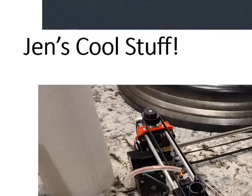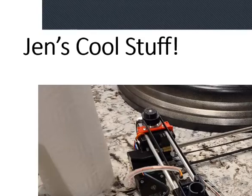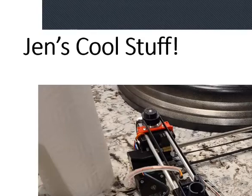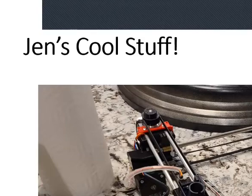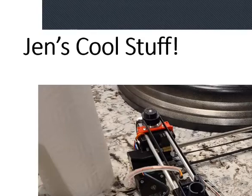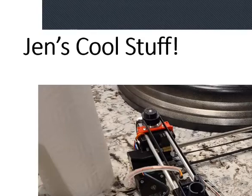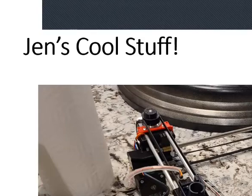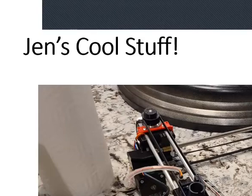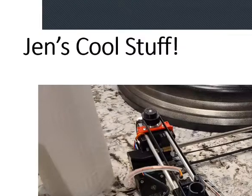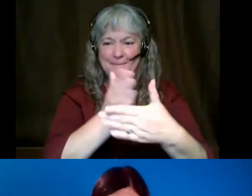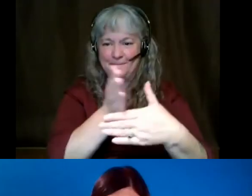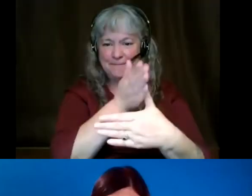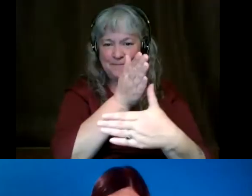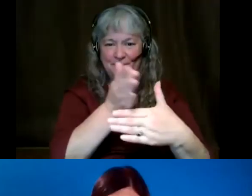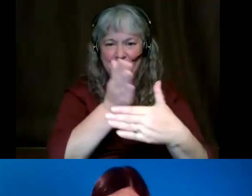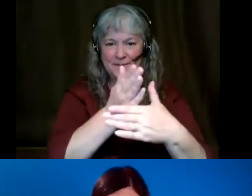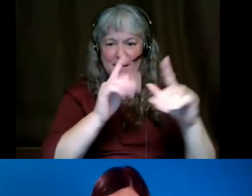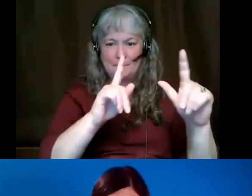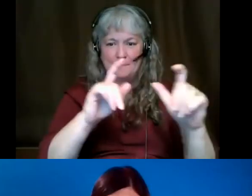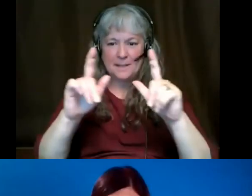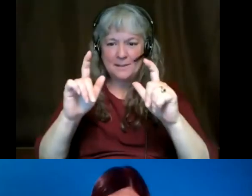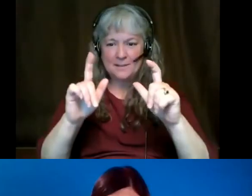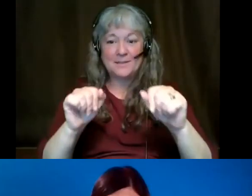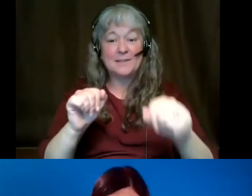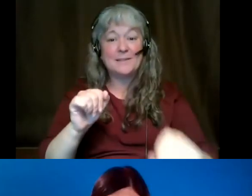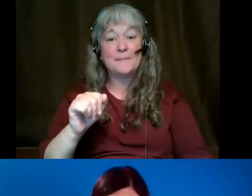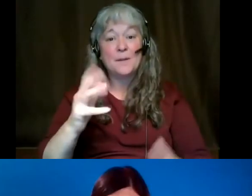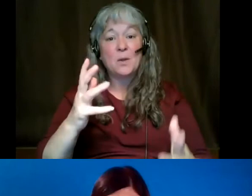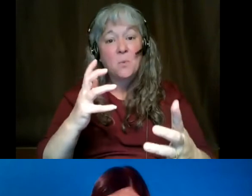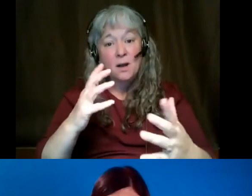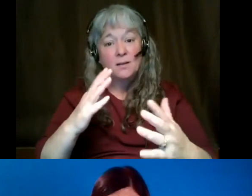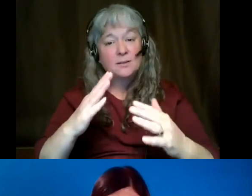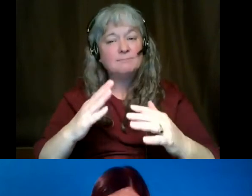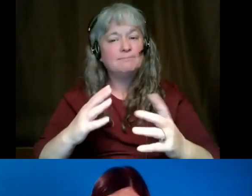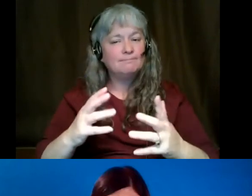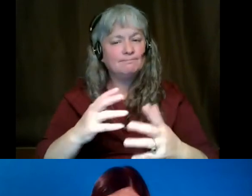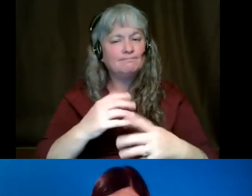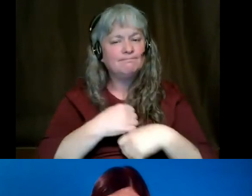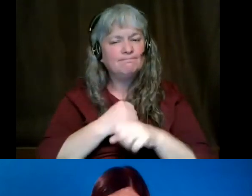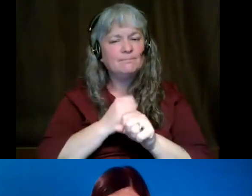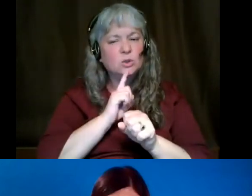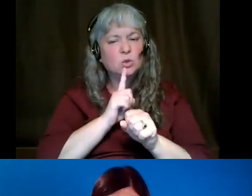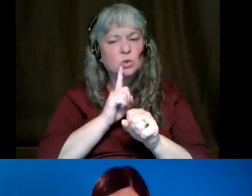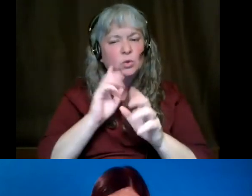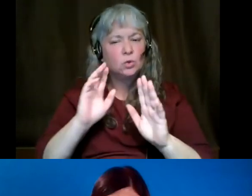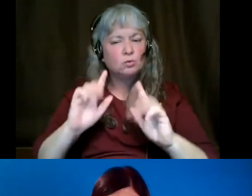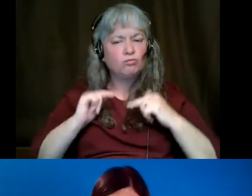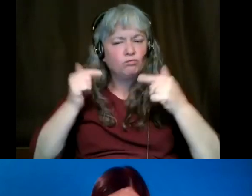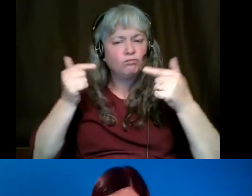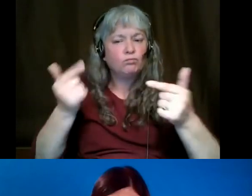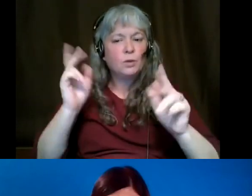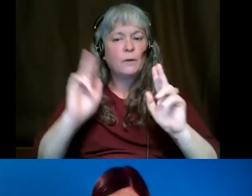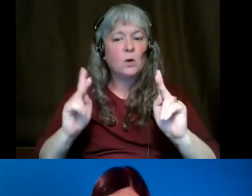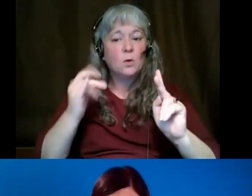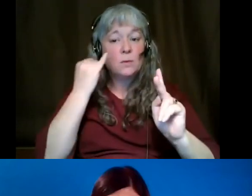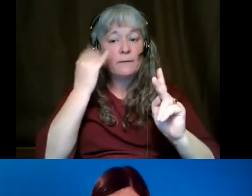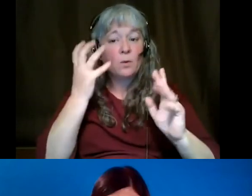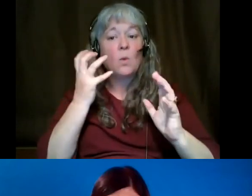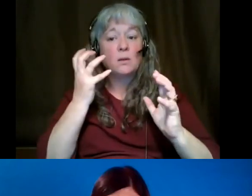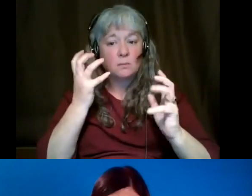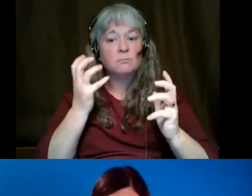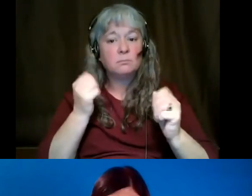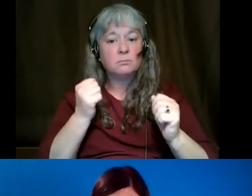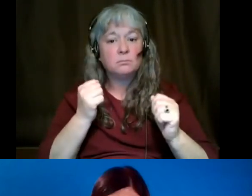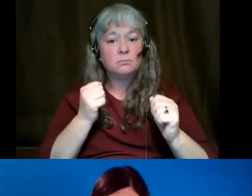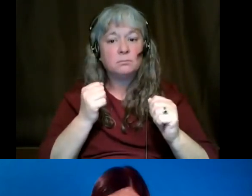this share. And we at least want to make sure that we give folks time, if you want to come on the screen and